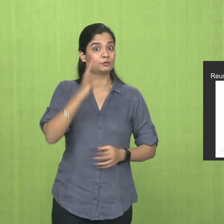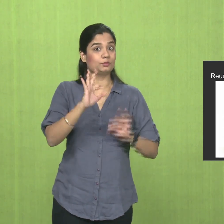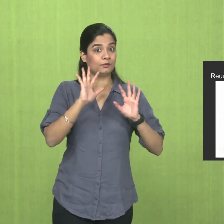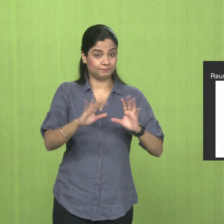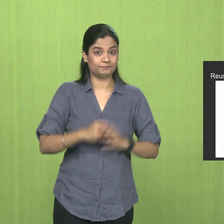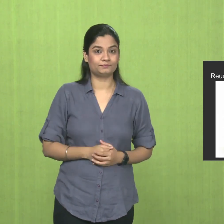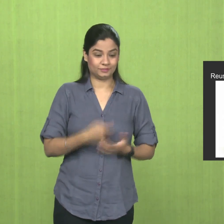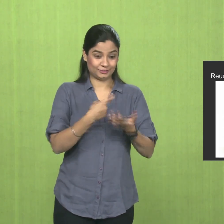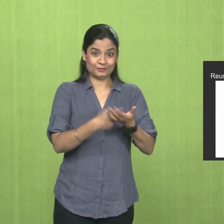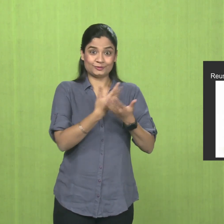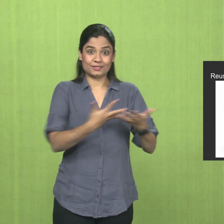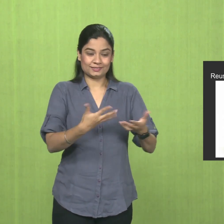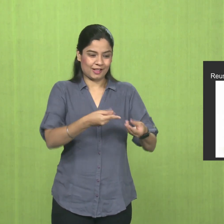Resources, they can be